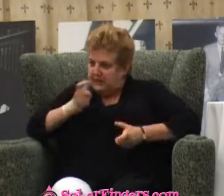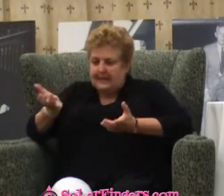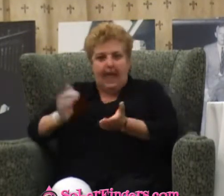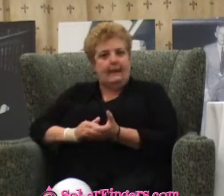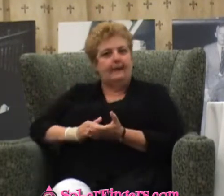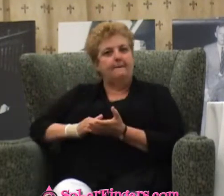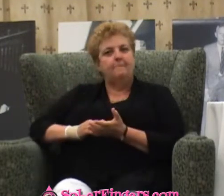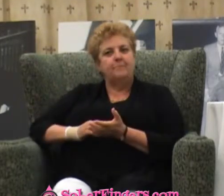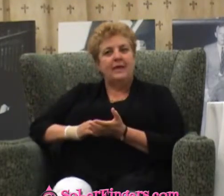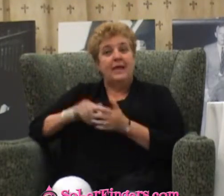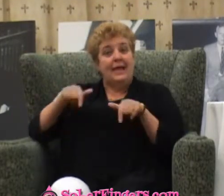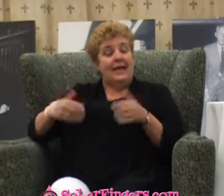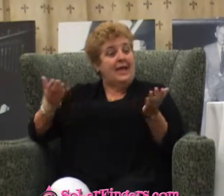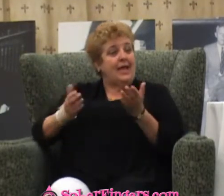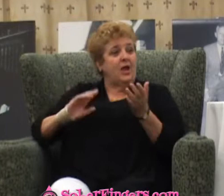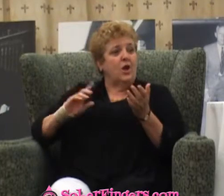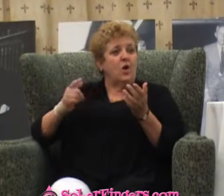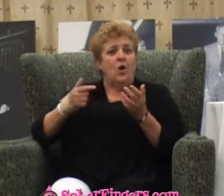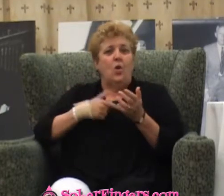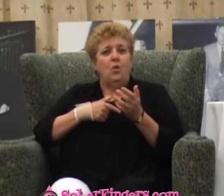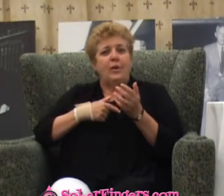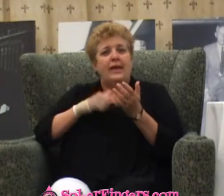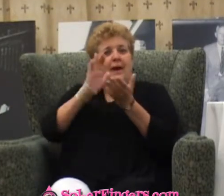applaud because you came in to save your own life.